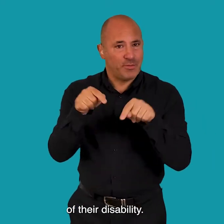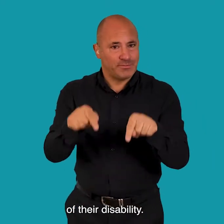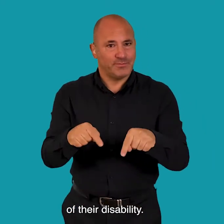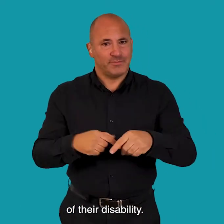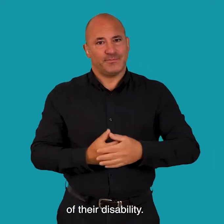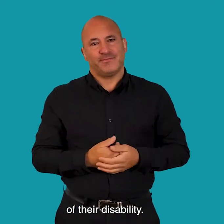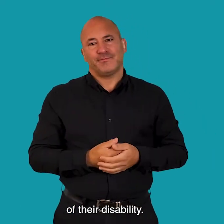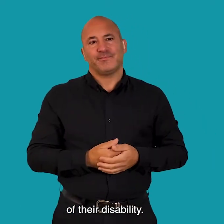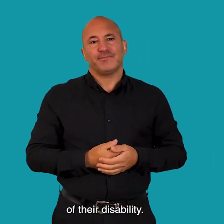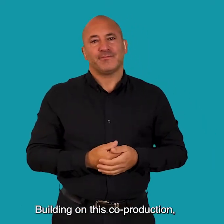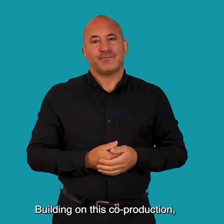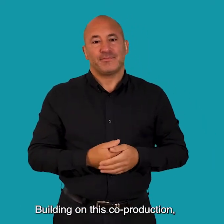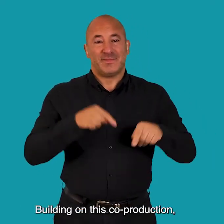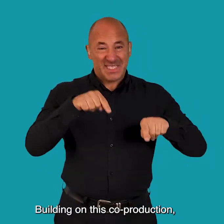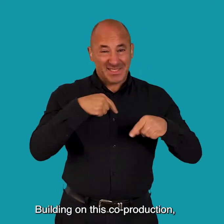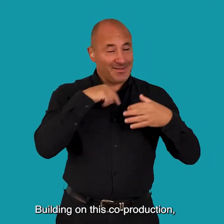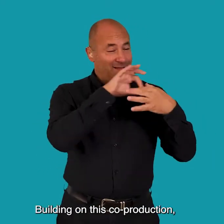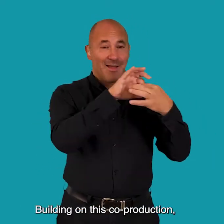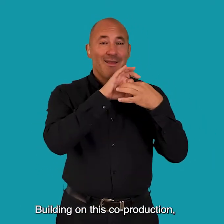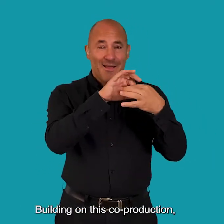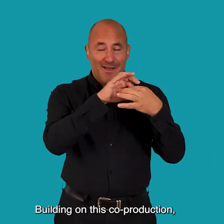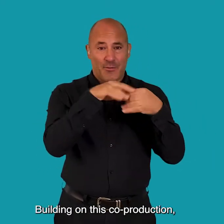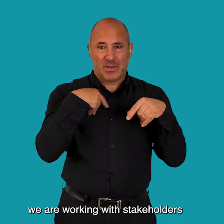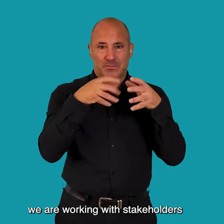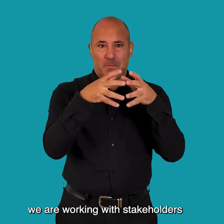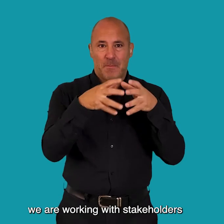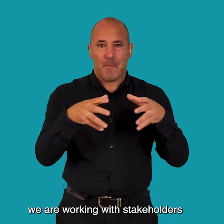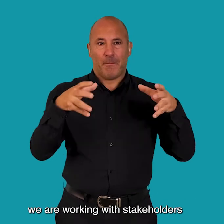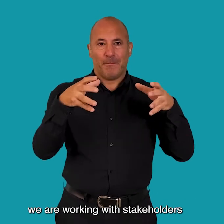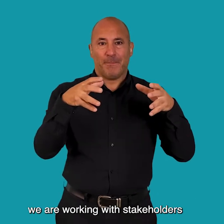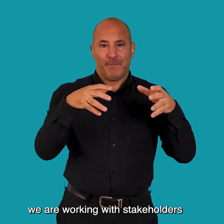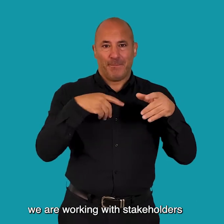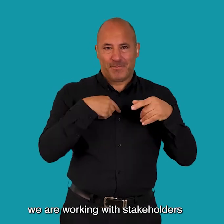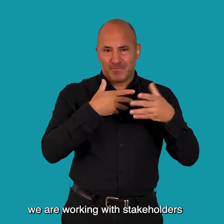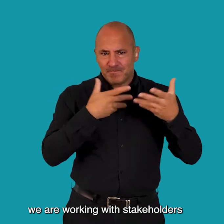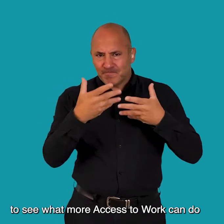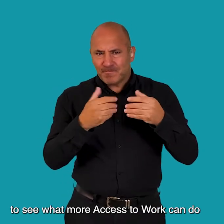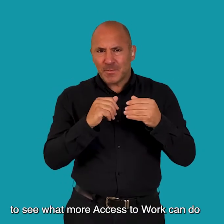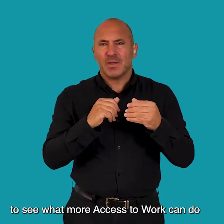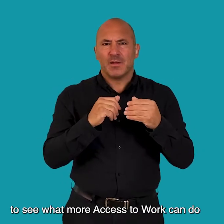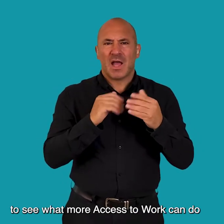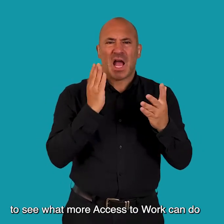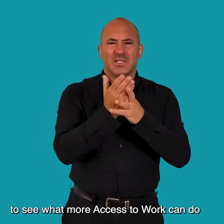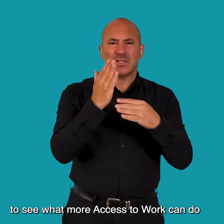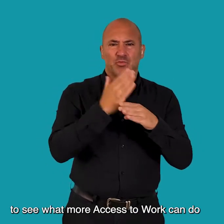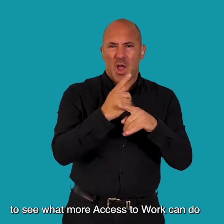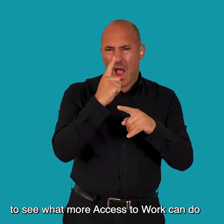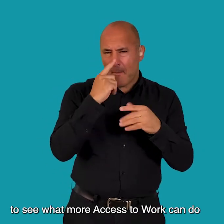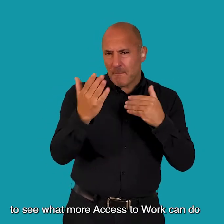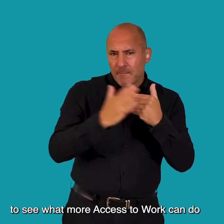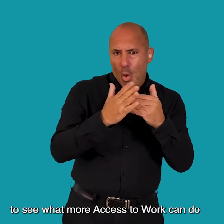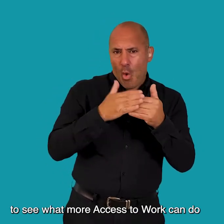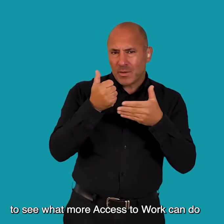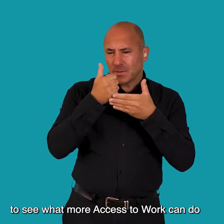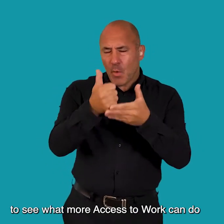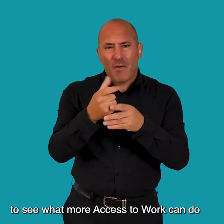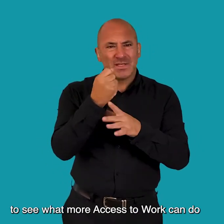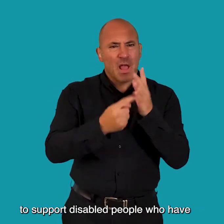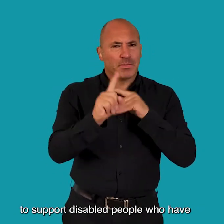disability. Building on this co-production, we are working with stakeholders to see what more access to work can do to